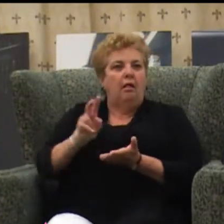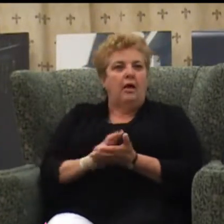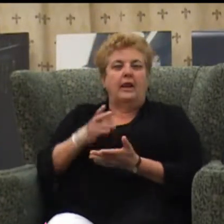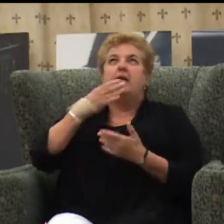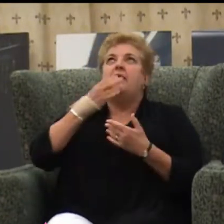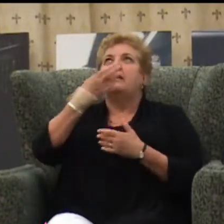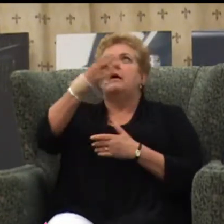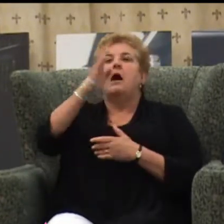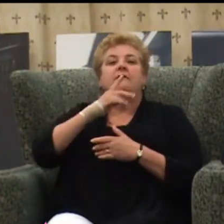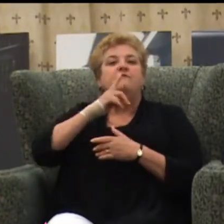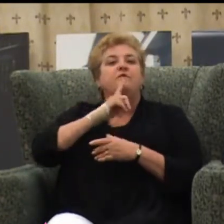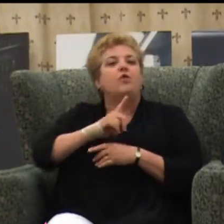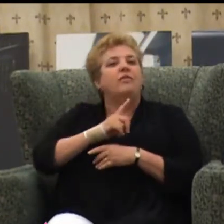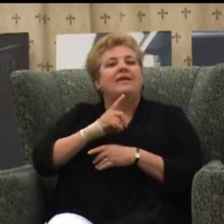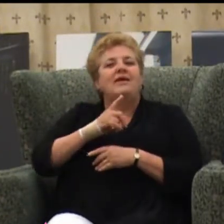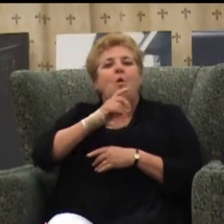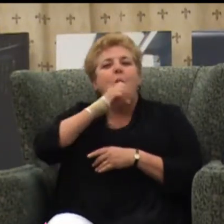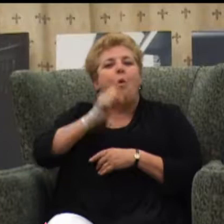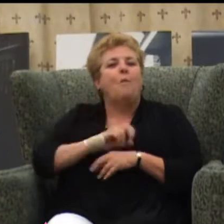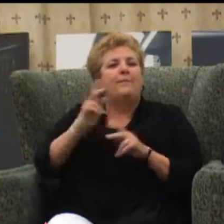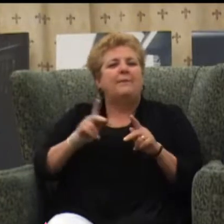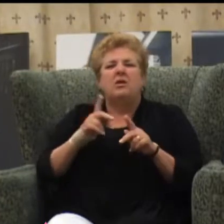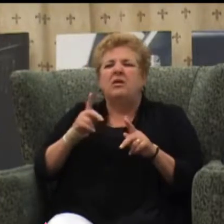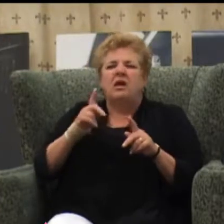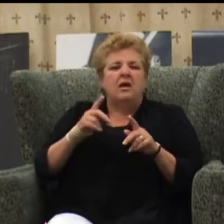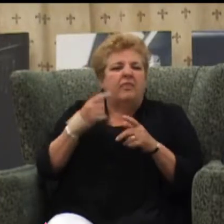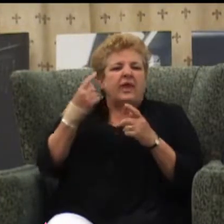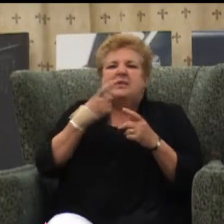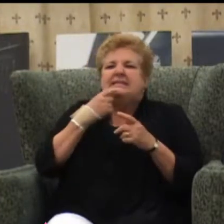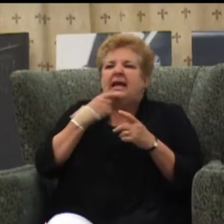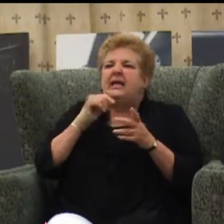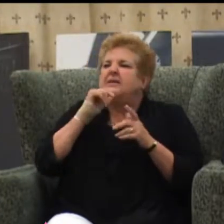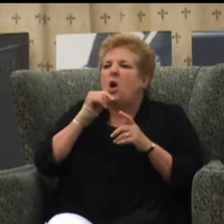remember saying, "Don't even bother taking chips, kid. Just sit in the back, shut up."